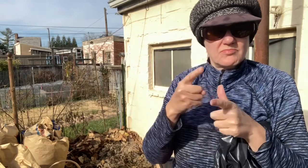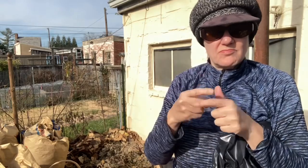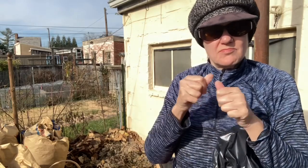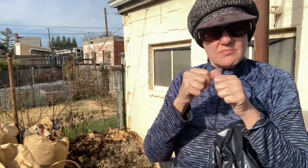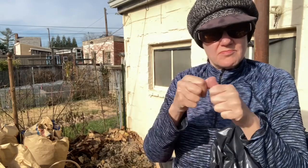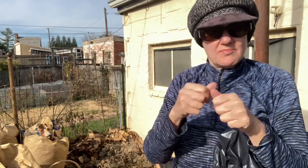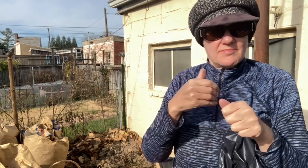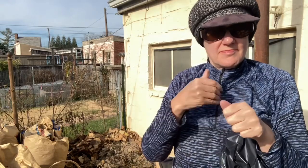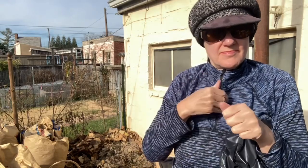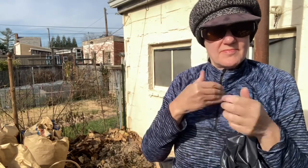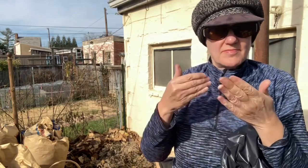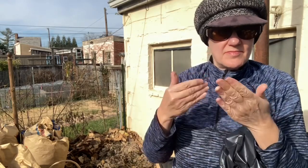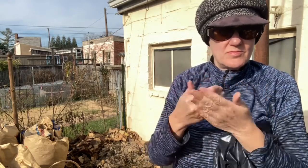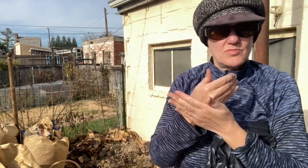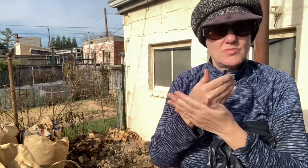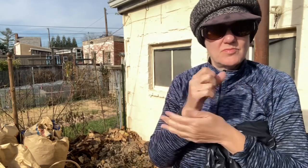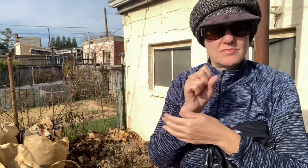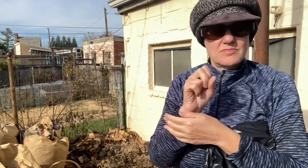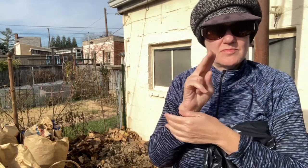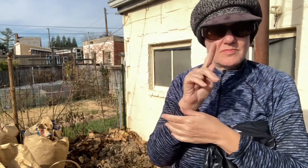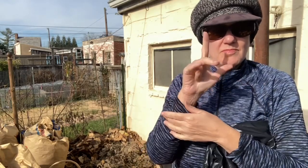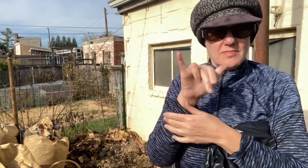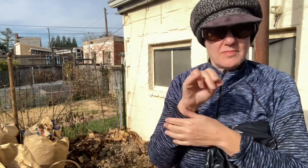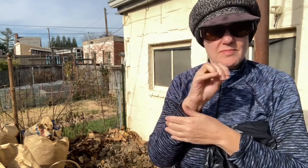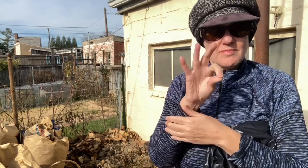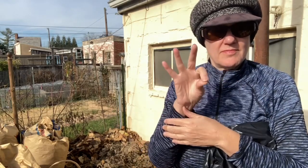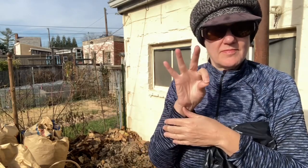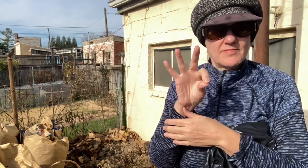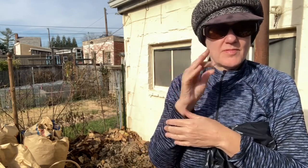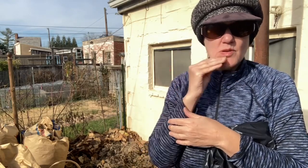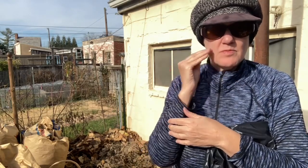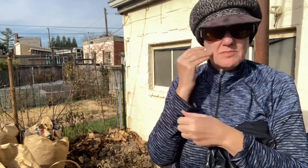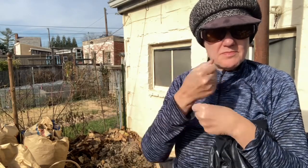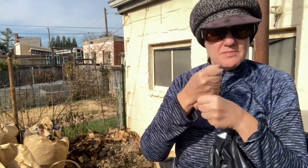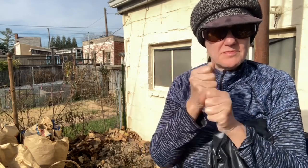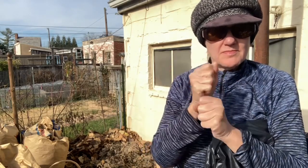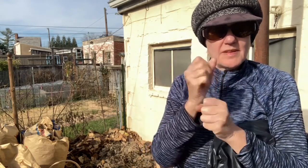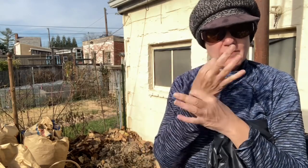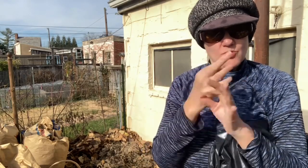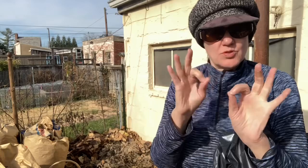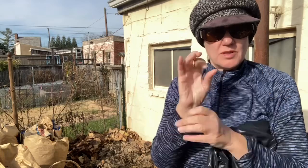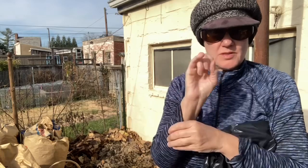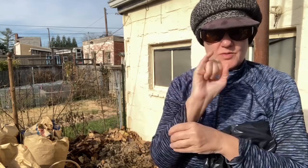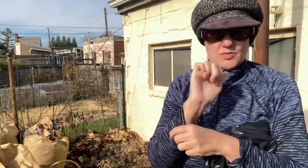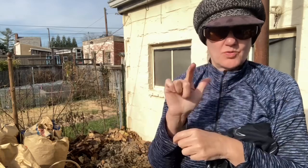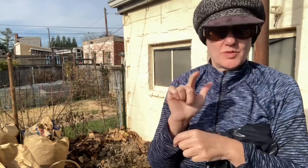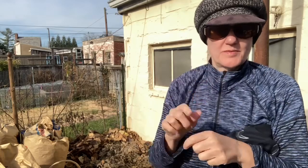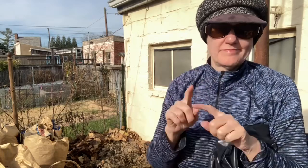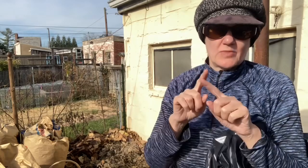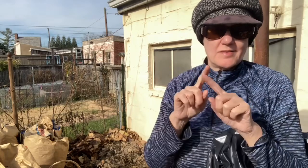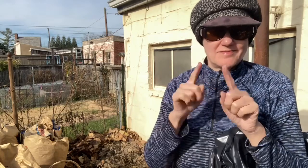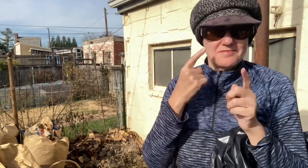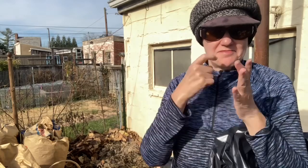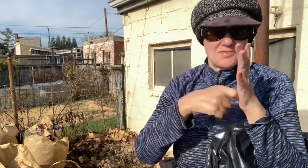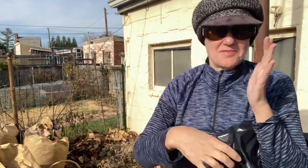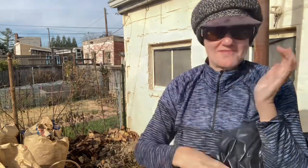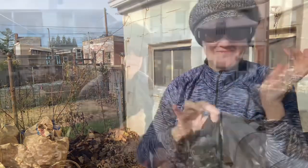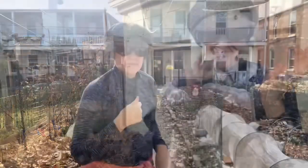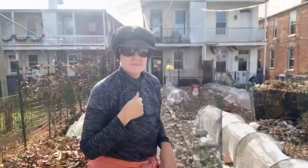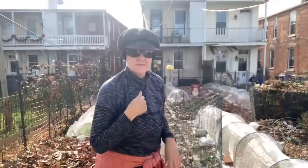year, then I'll have a constant source of new, free, homemade soil. I